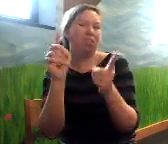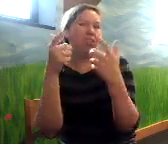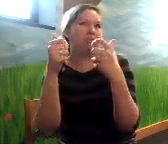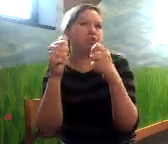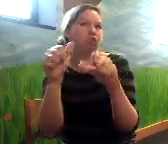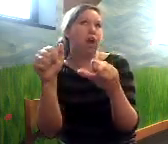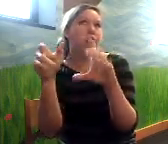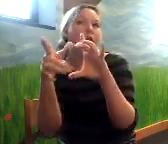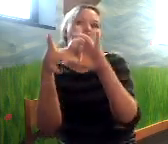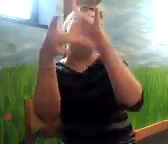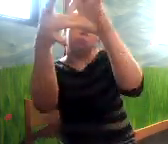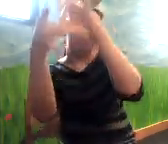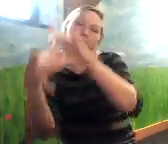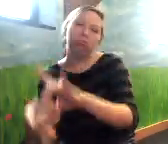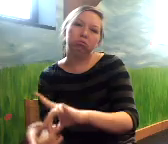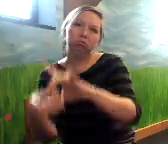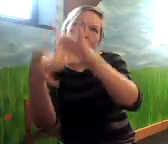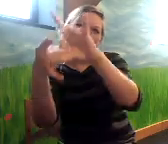ruined Johnson's re-election chances.